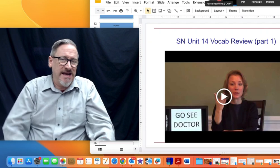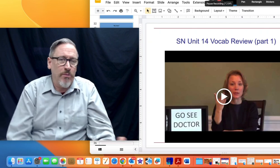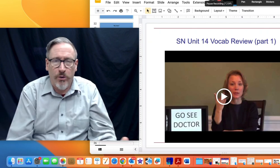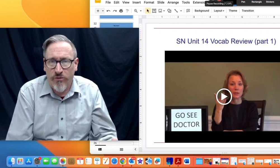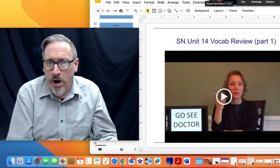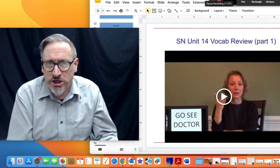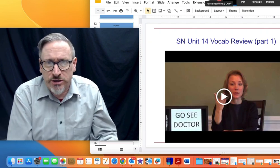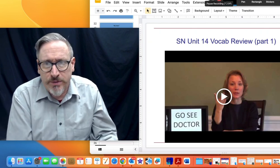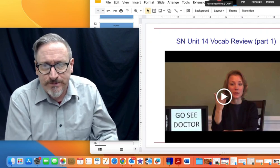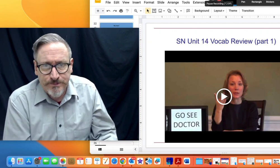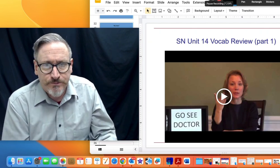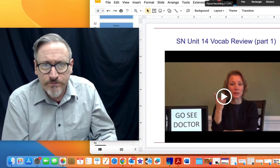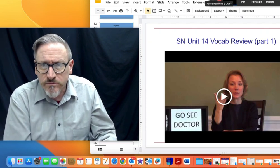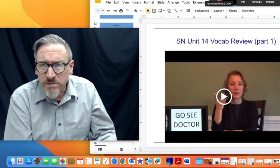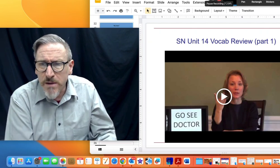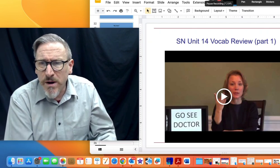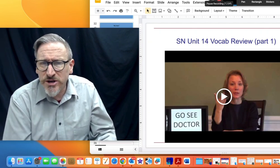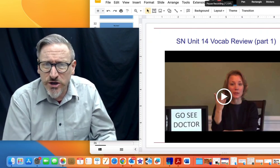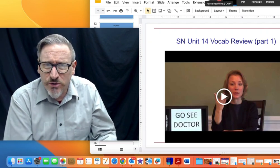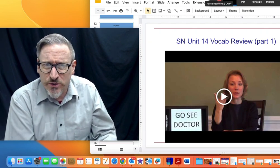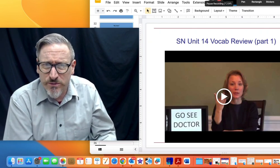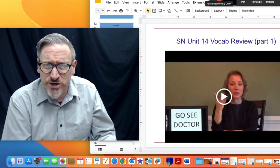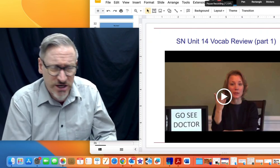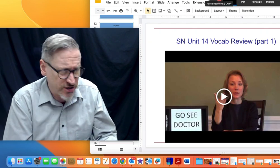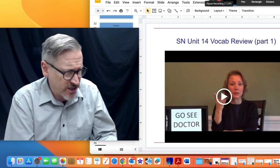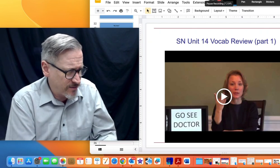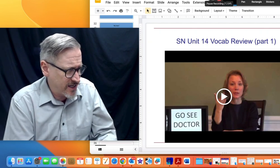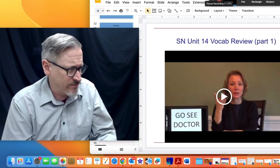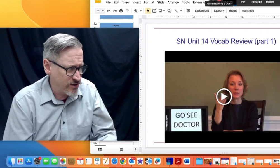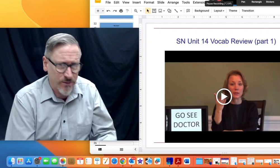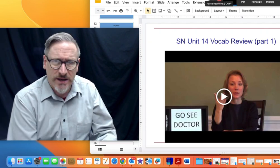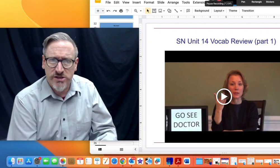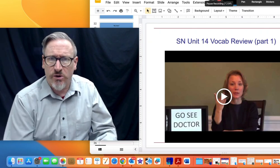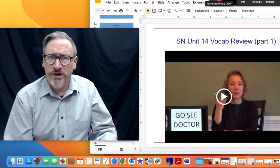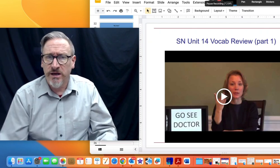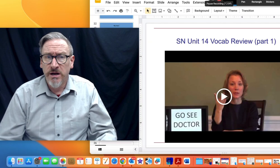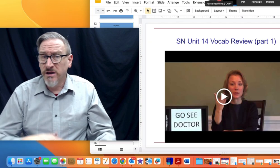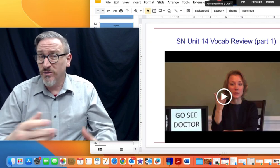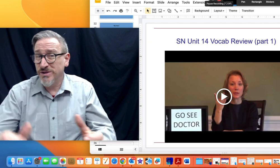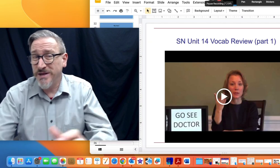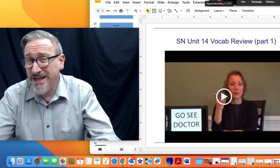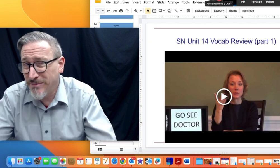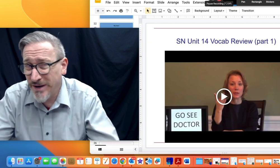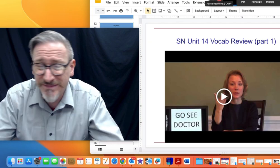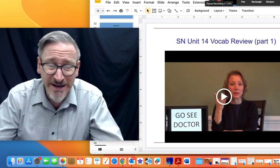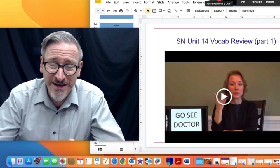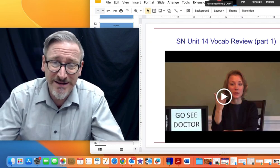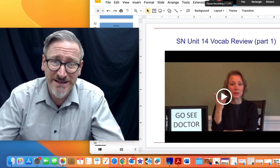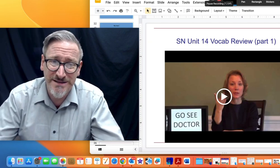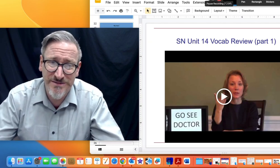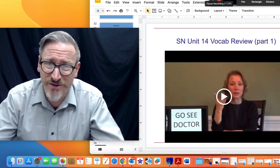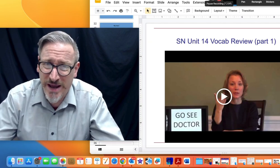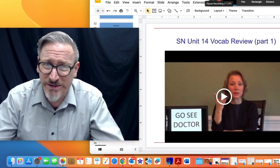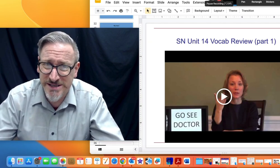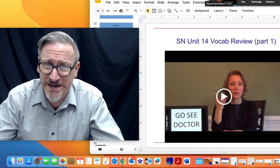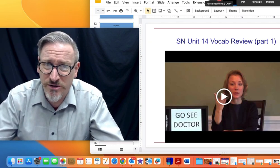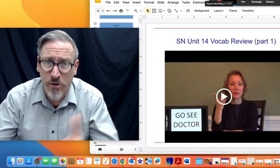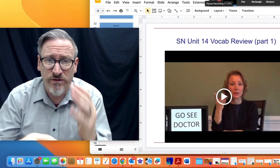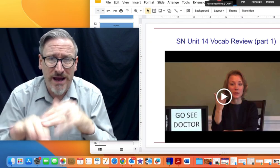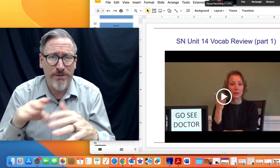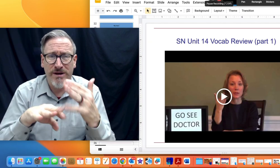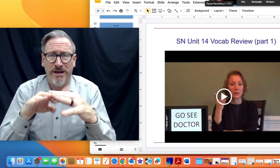That same one we've watched, but I probably should go through and change the timestamp so it picks only the ones we need, but the vocab lists